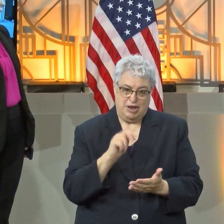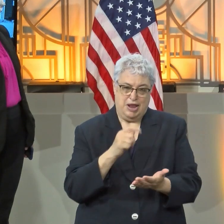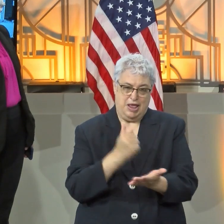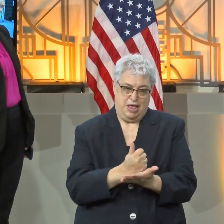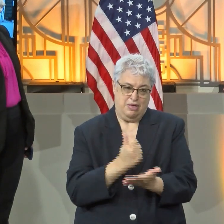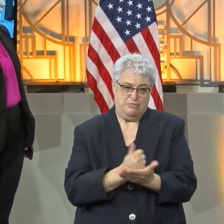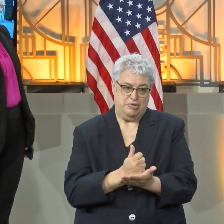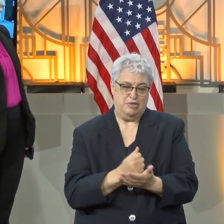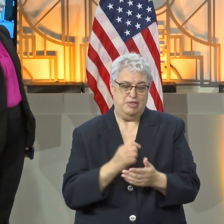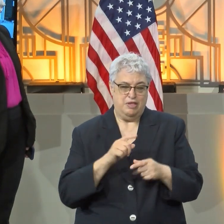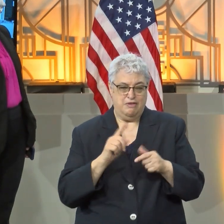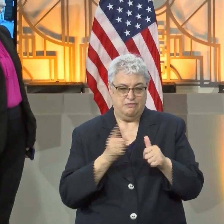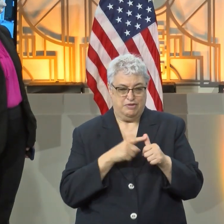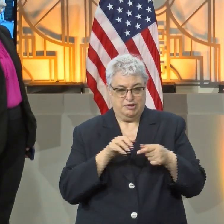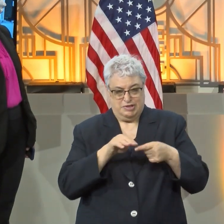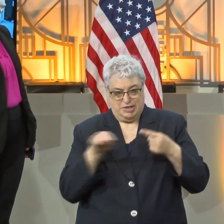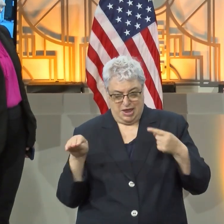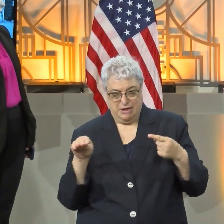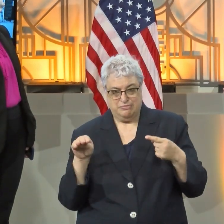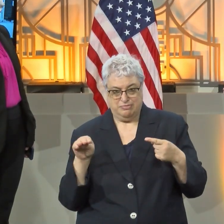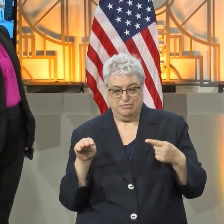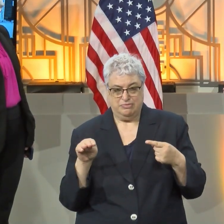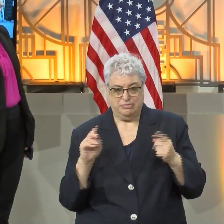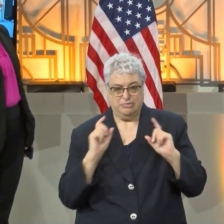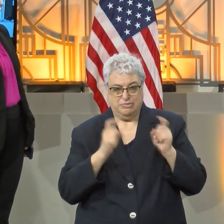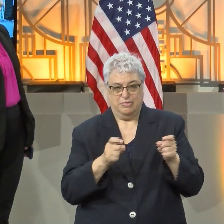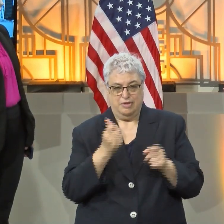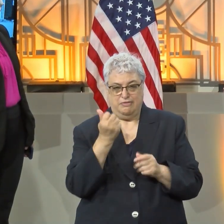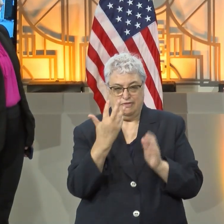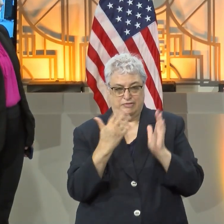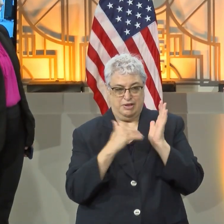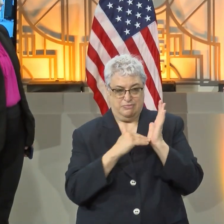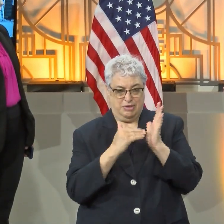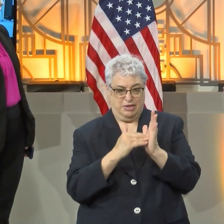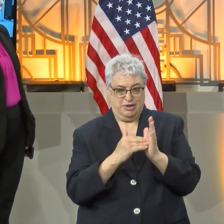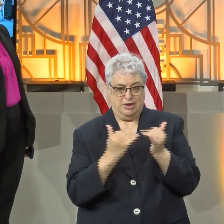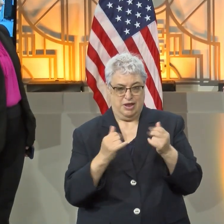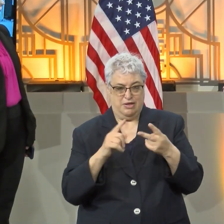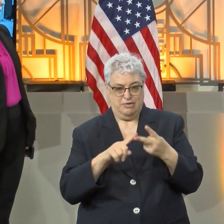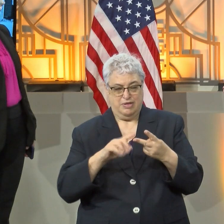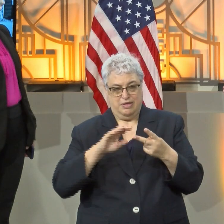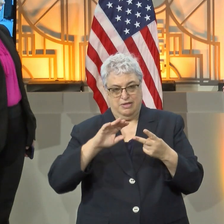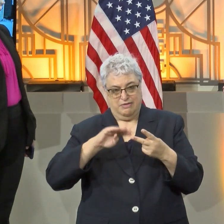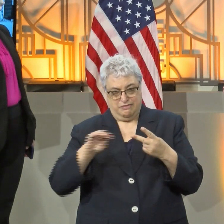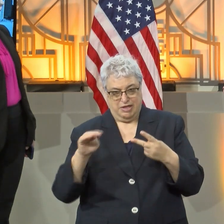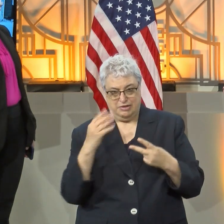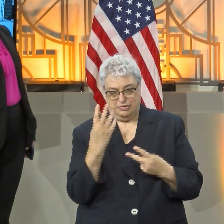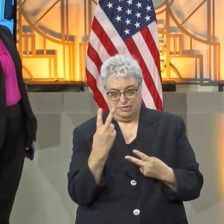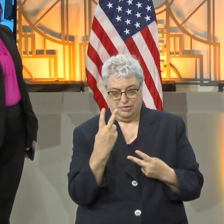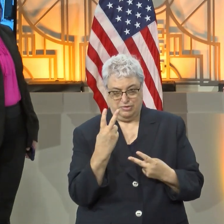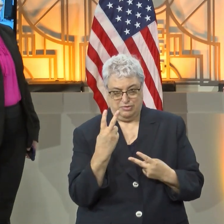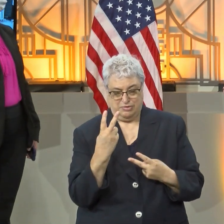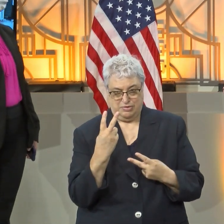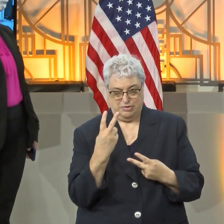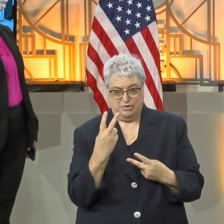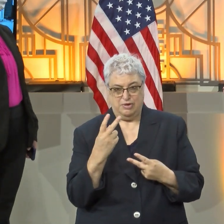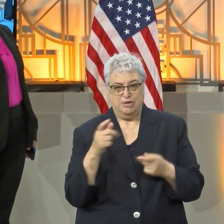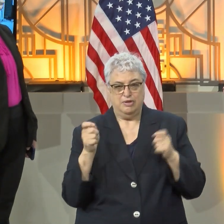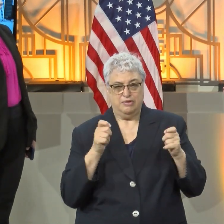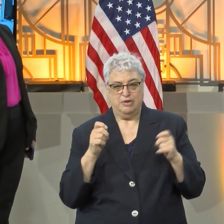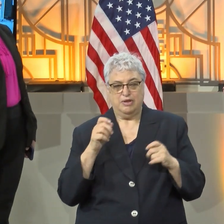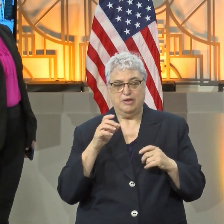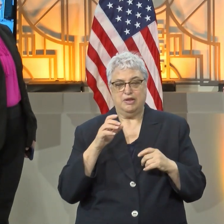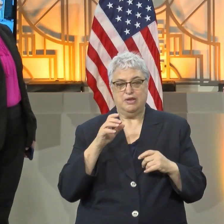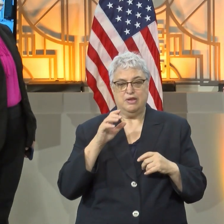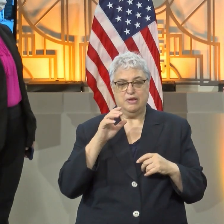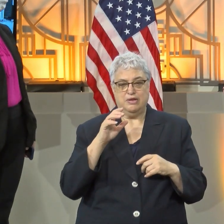first phase to get out the initial $15 million, and now we're in phase 2. Like Director McCaslin